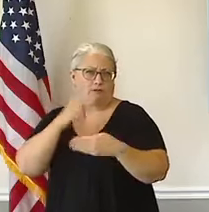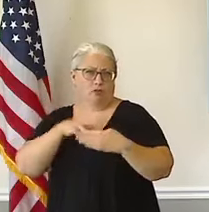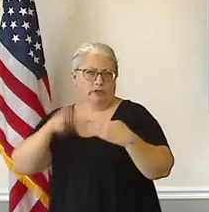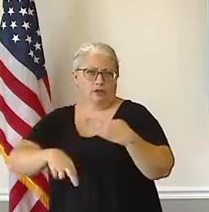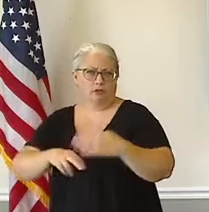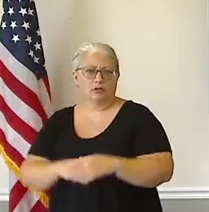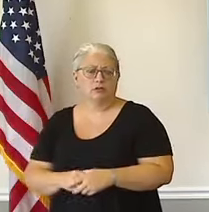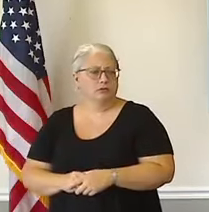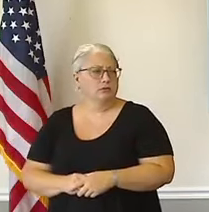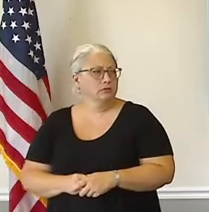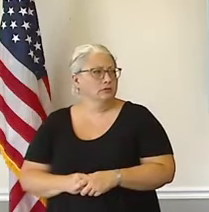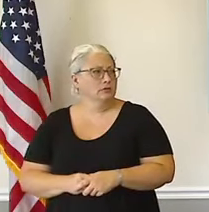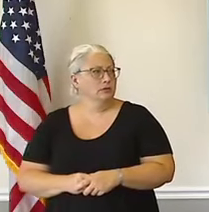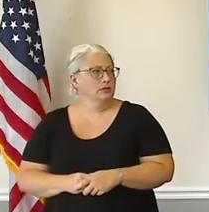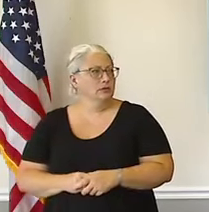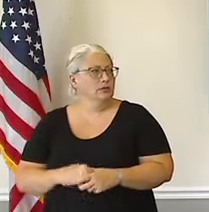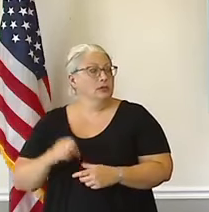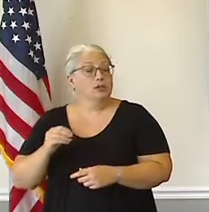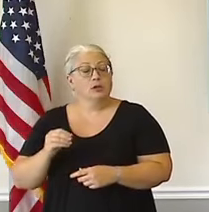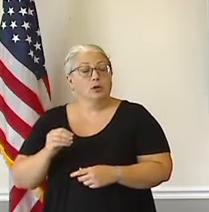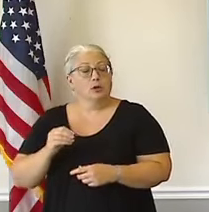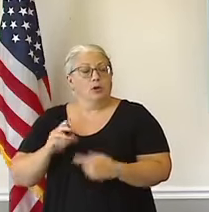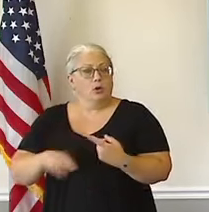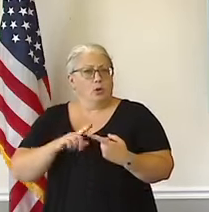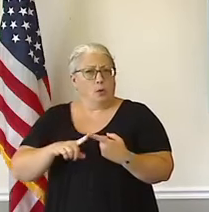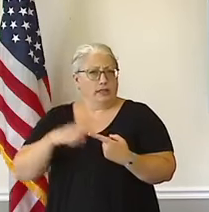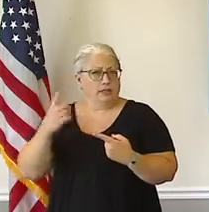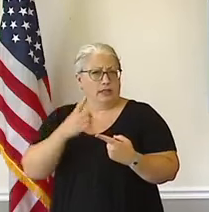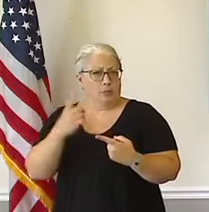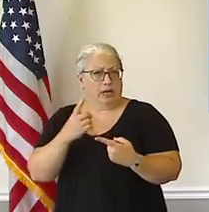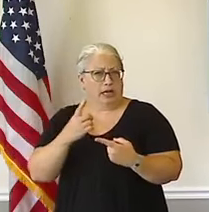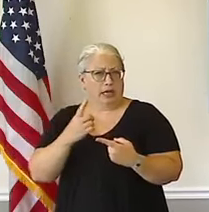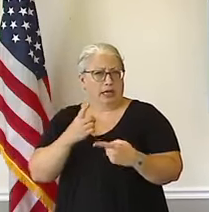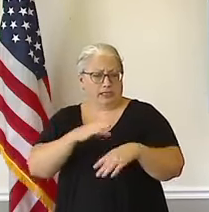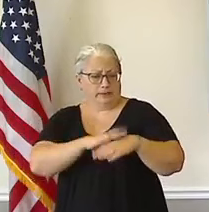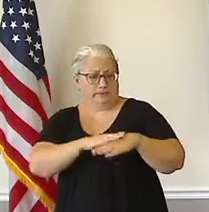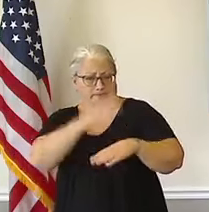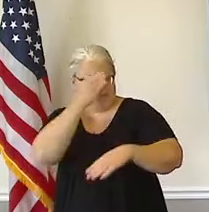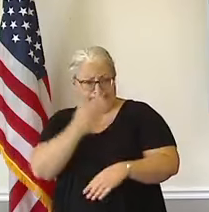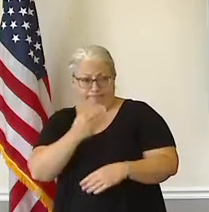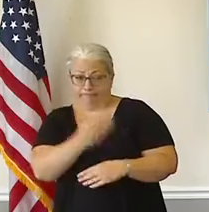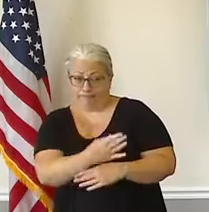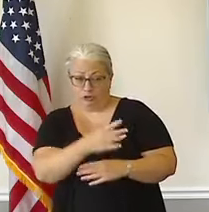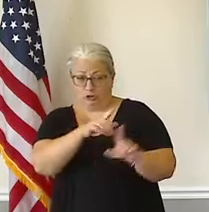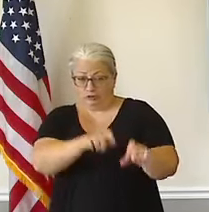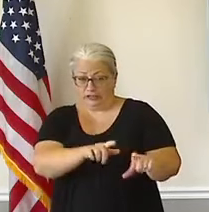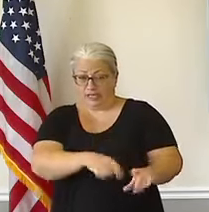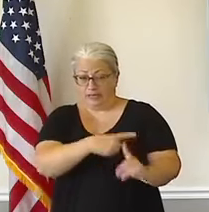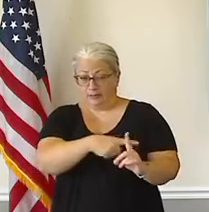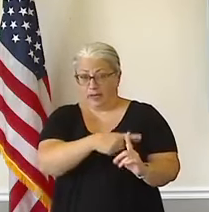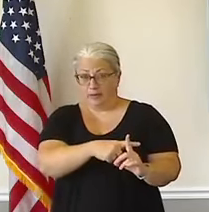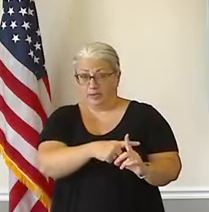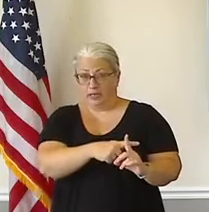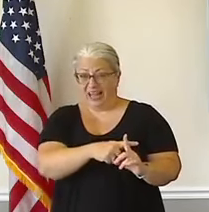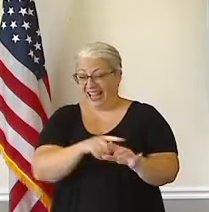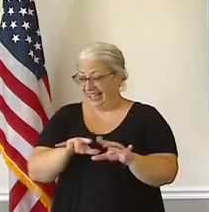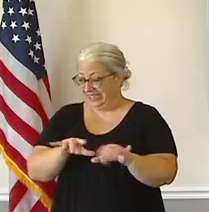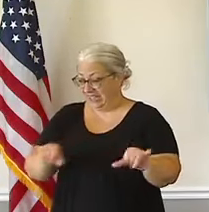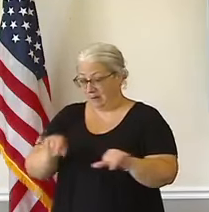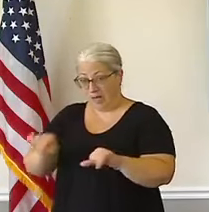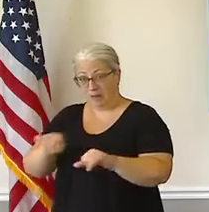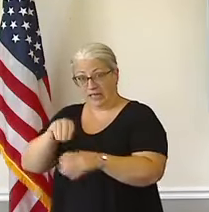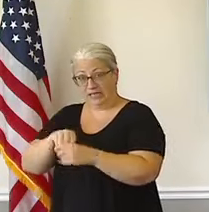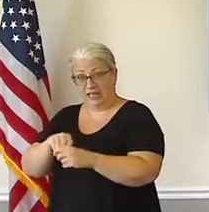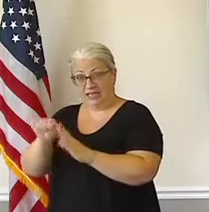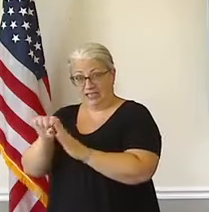if somebody, when somebody is alerted they tested positive, is that already in the state database or no? Yes,